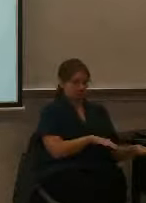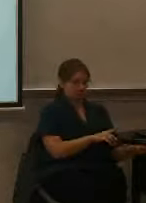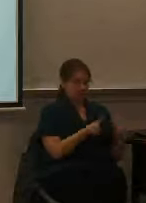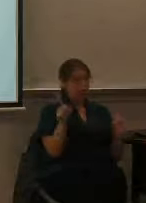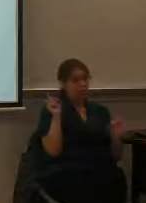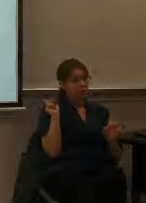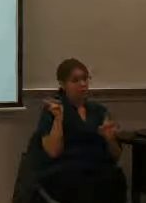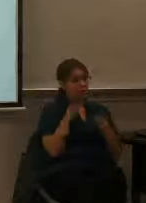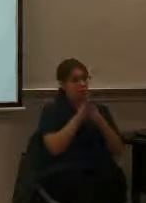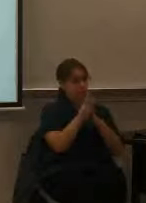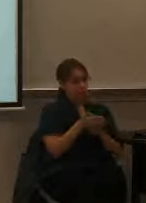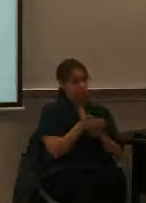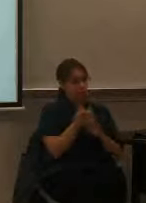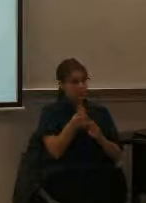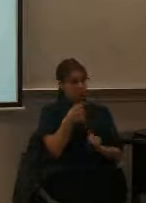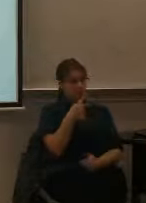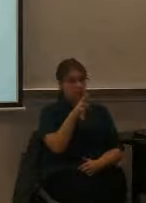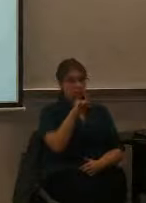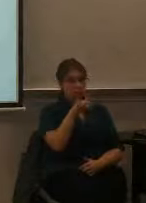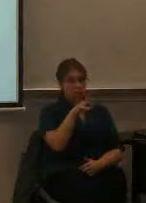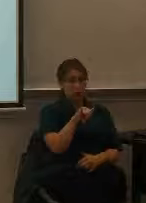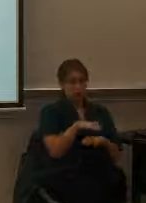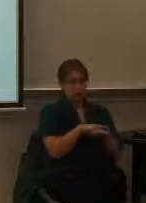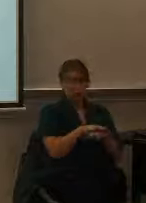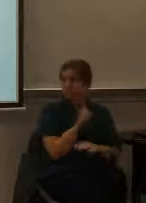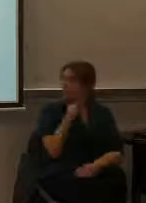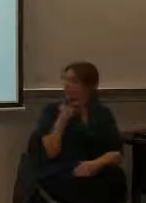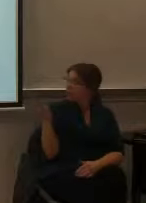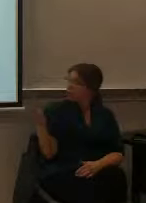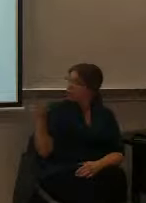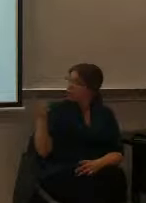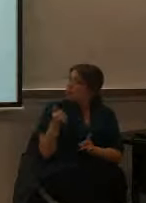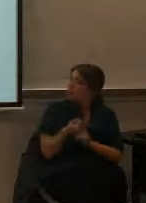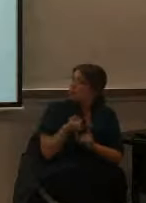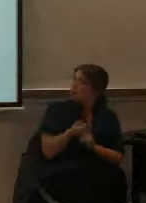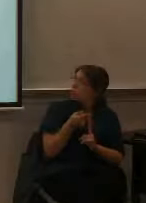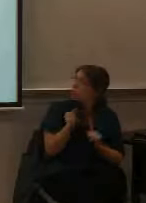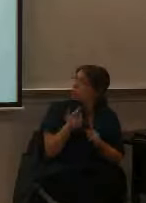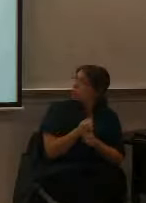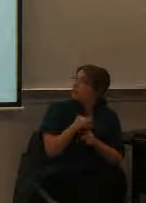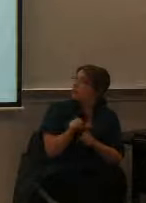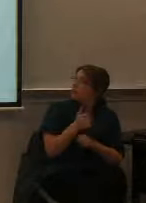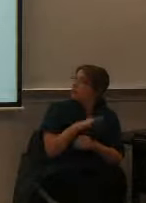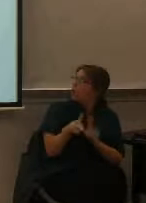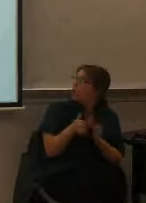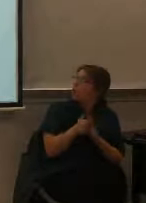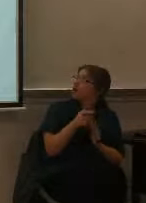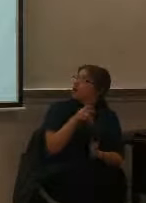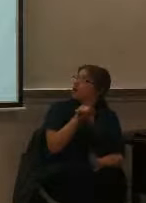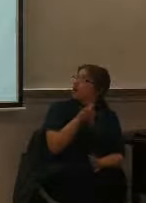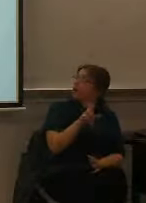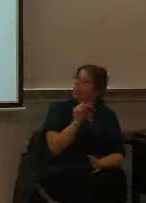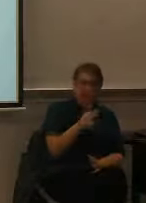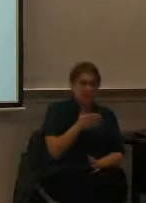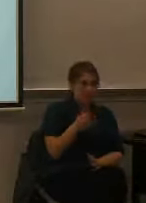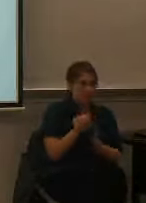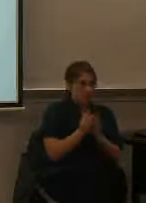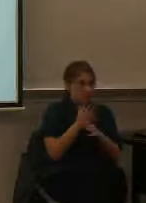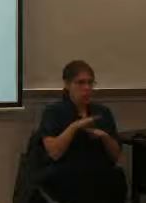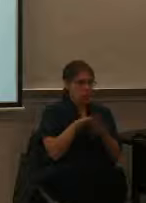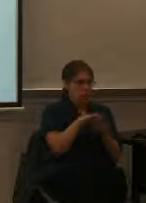But they actually become this primary surface back here themselves, and so you can get another whole layer of epiphytes growing on